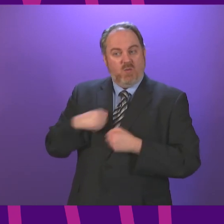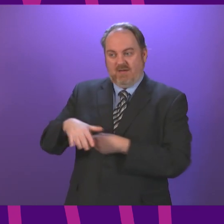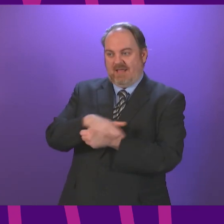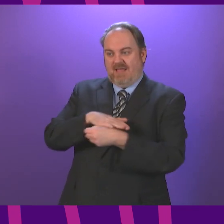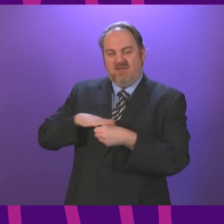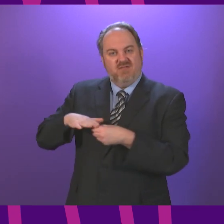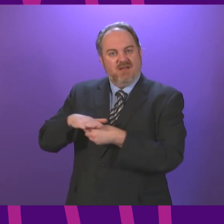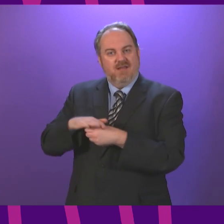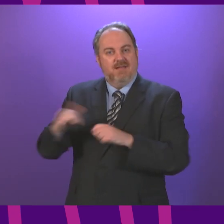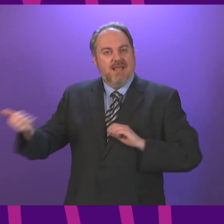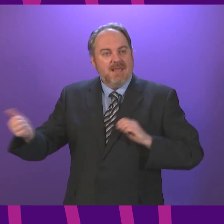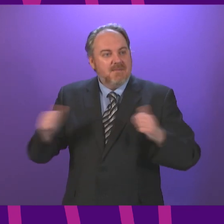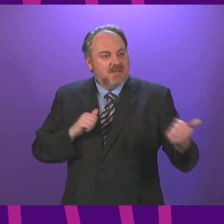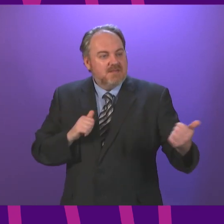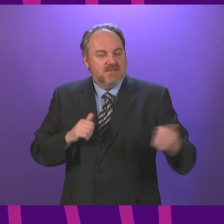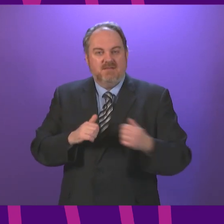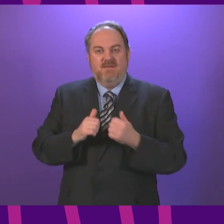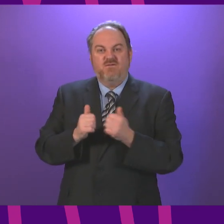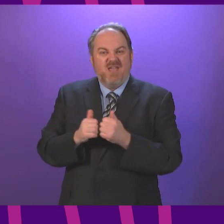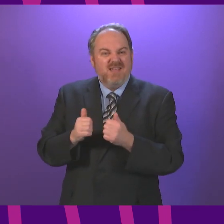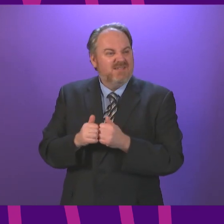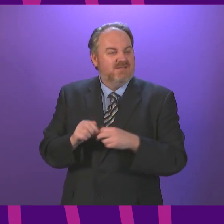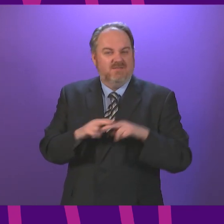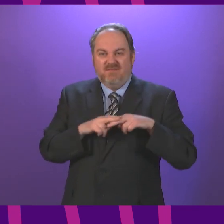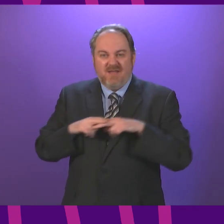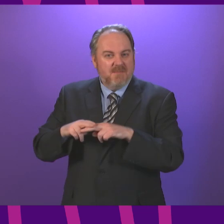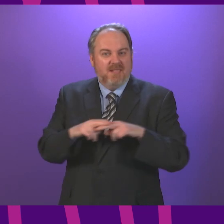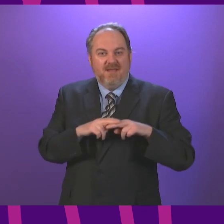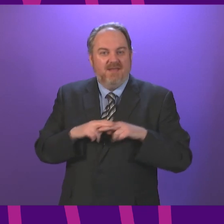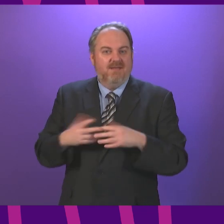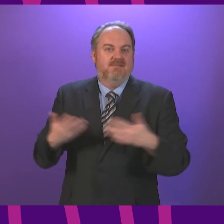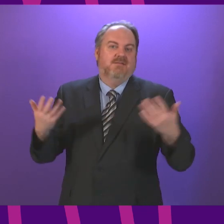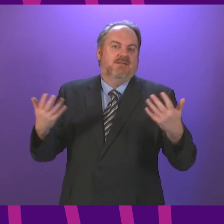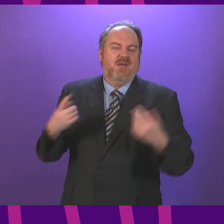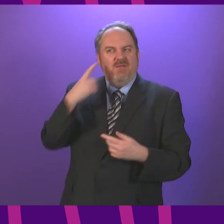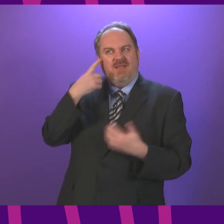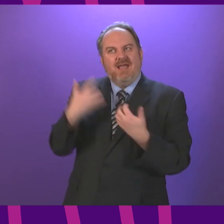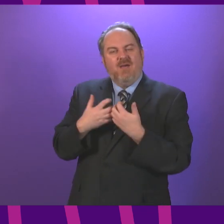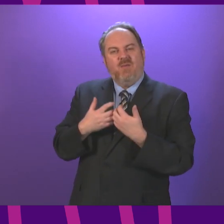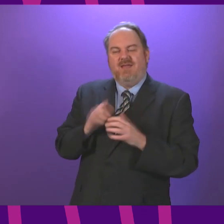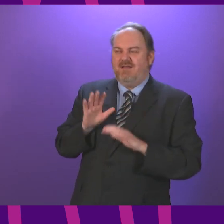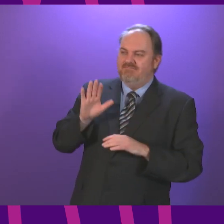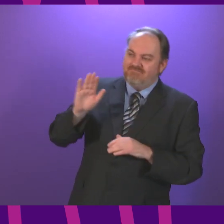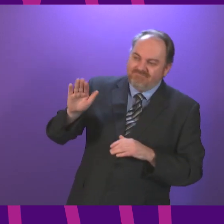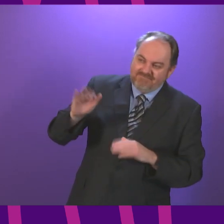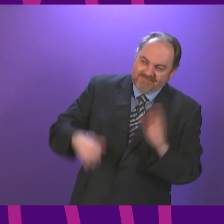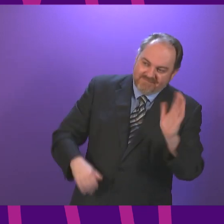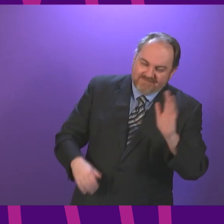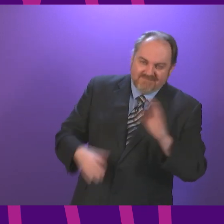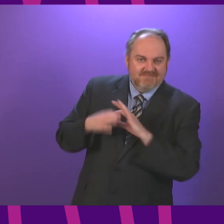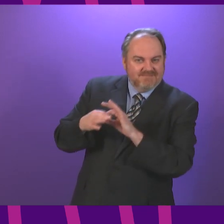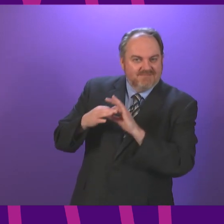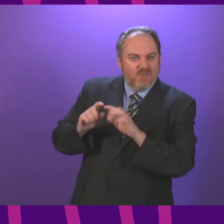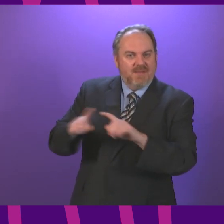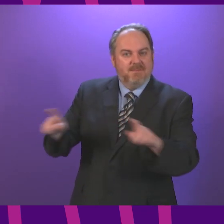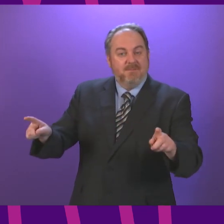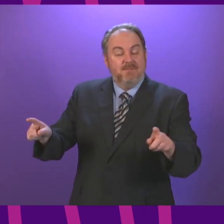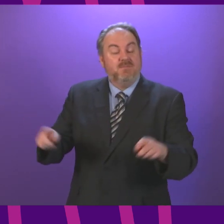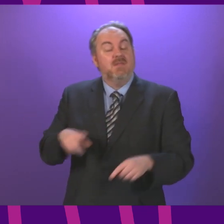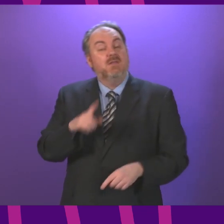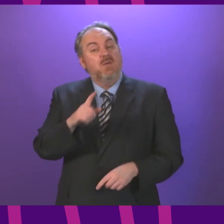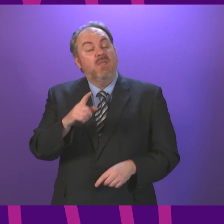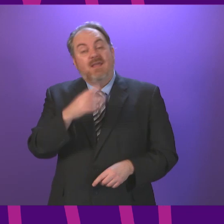whether it's neighbours, friends, family members, and how we can reach out and help. But finally, I would absolutely endorse the promotion of the Age